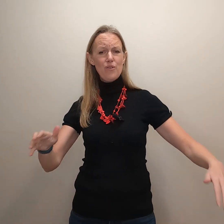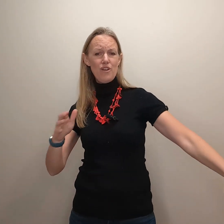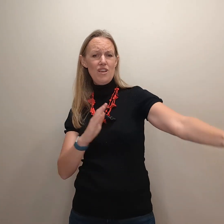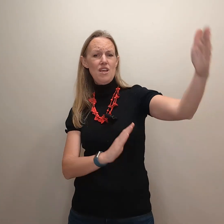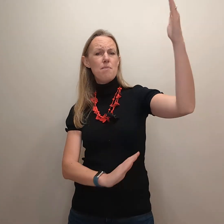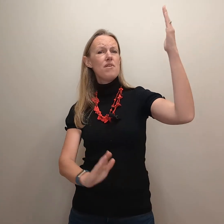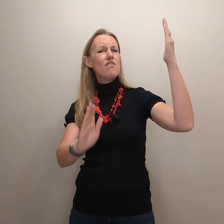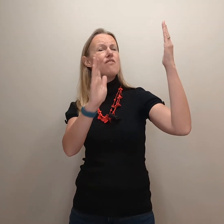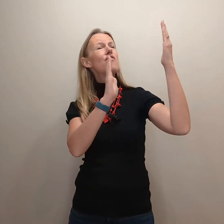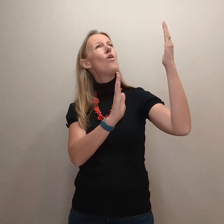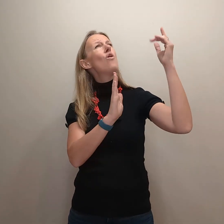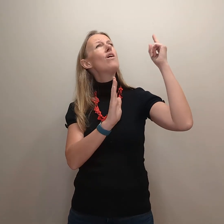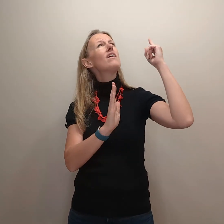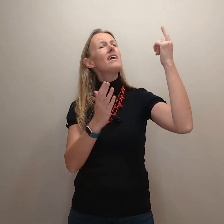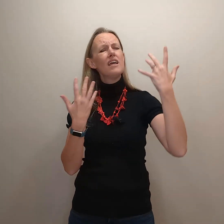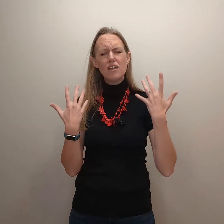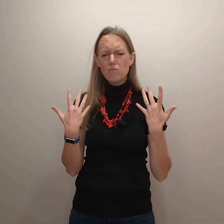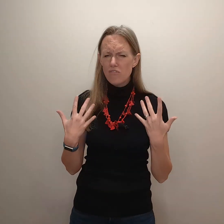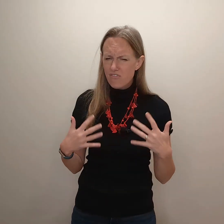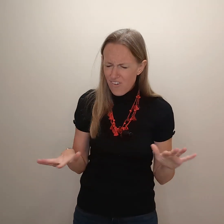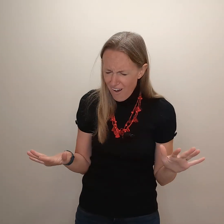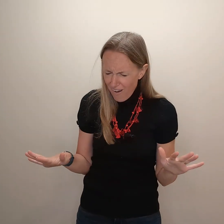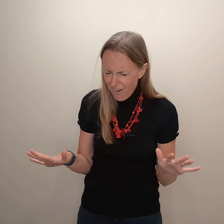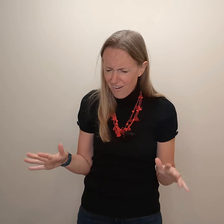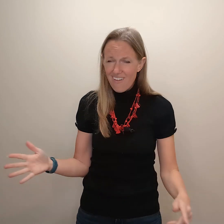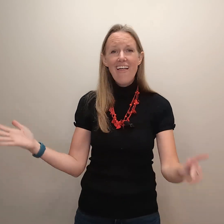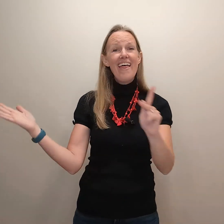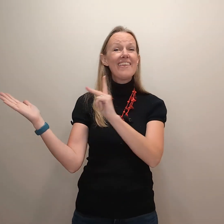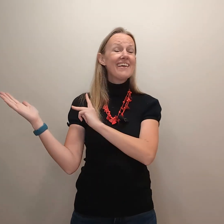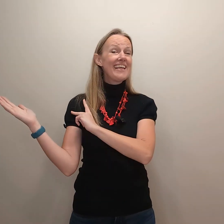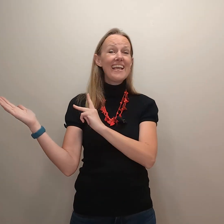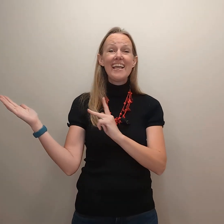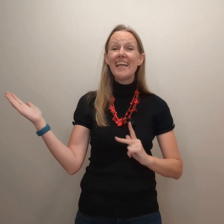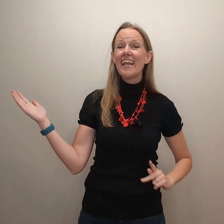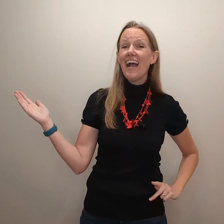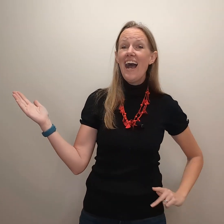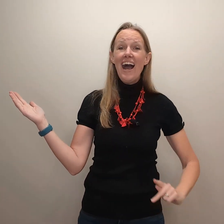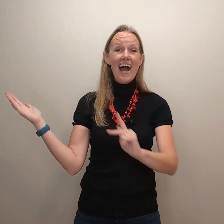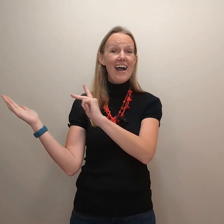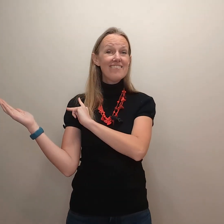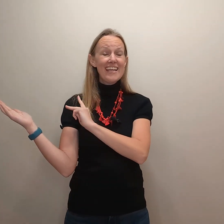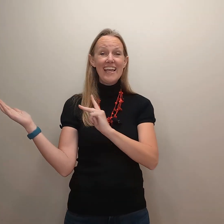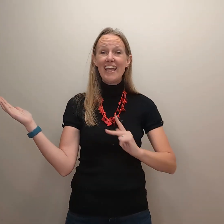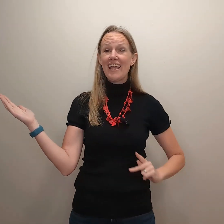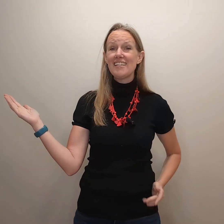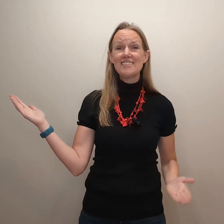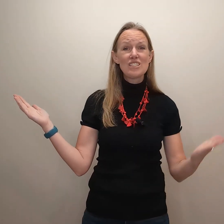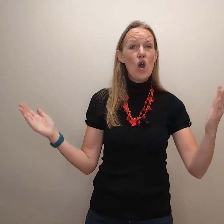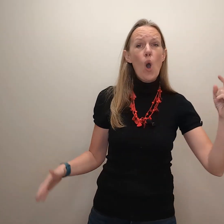throne before him fall. The King of kings,